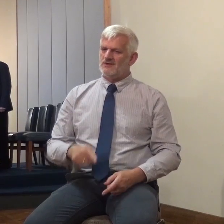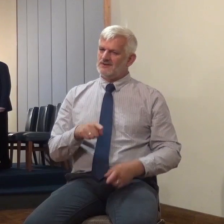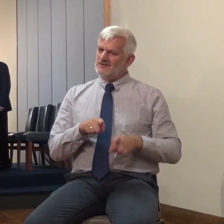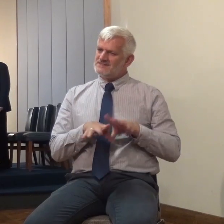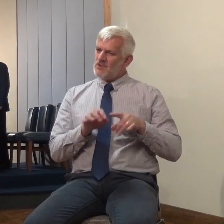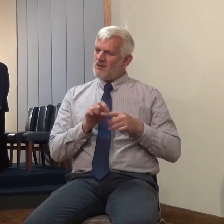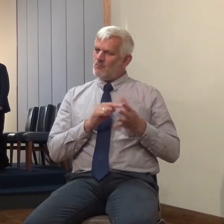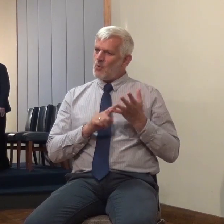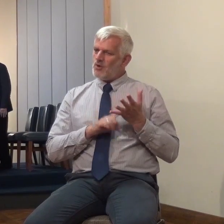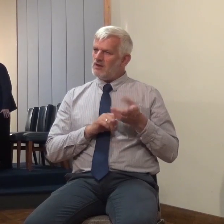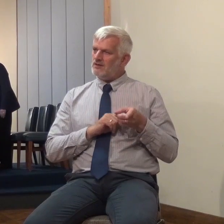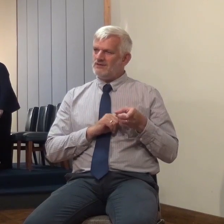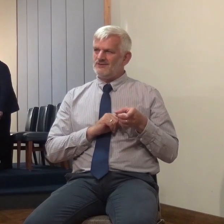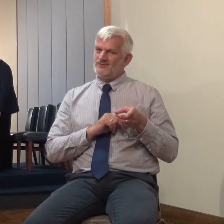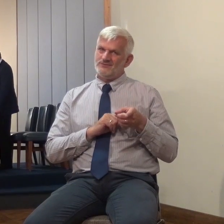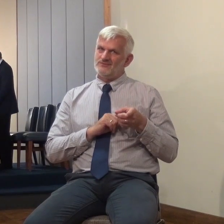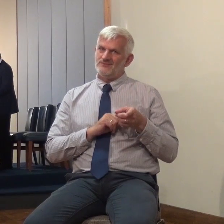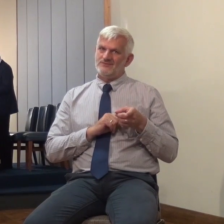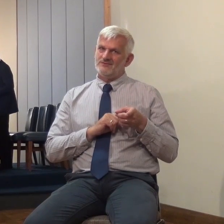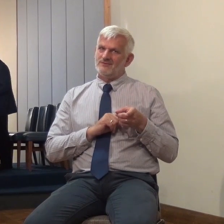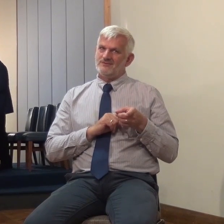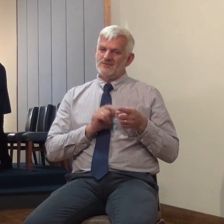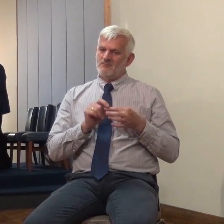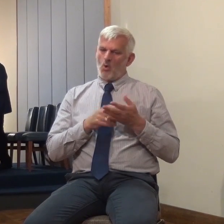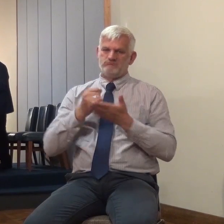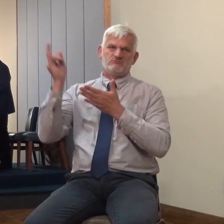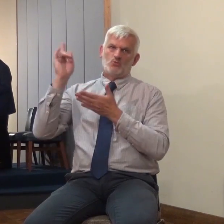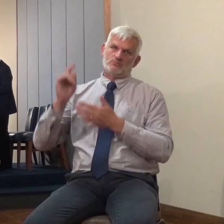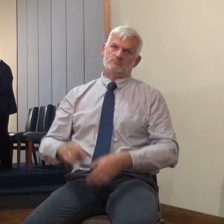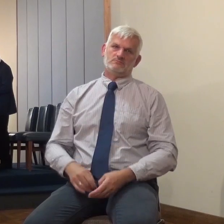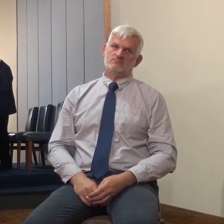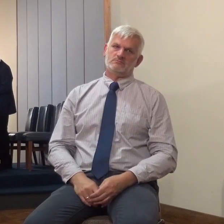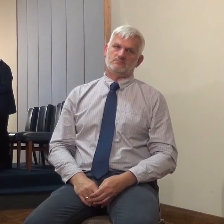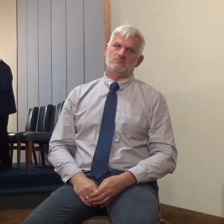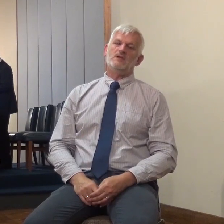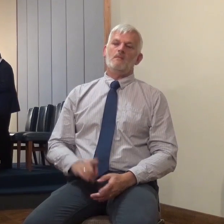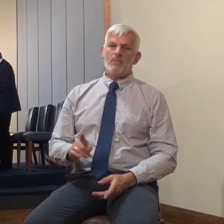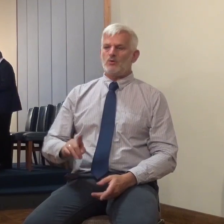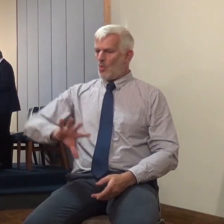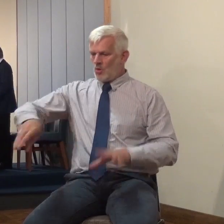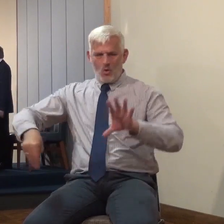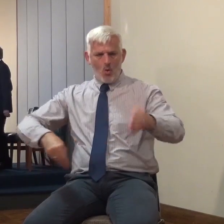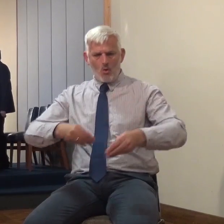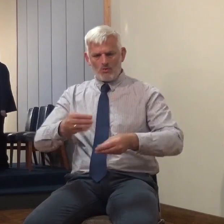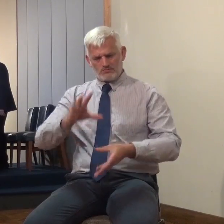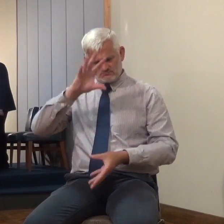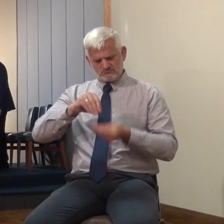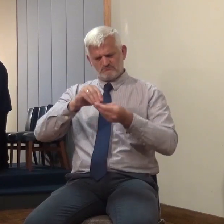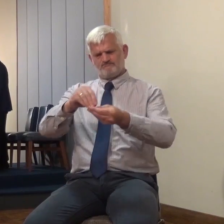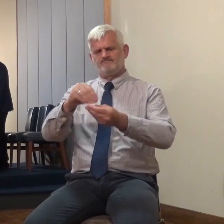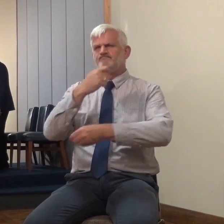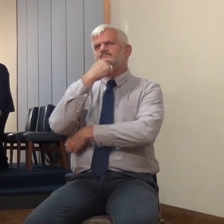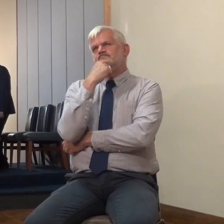in the flesh with people, as in Numbers chapter 33 and elsewhere, I think we would in this instance